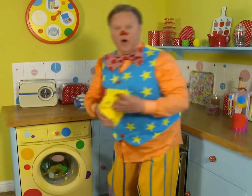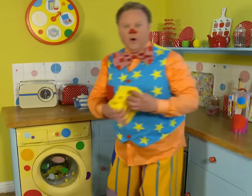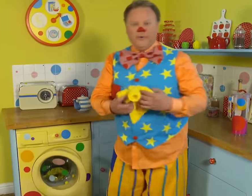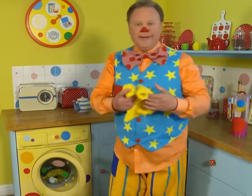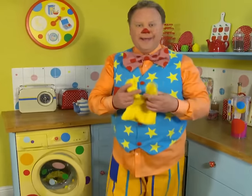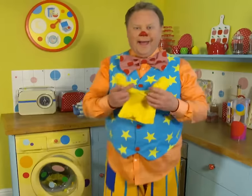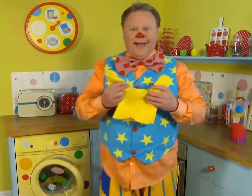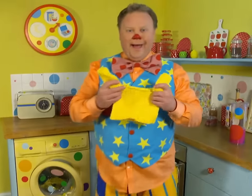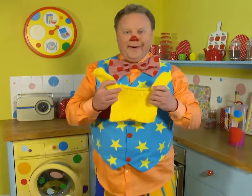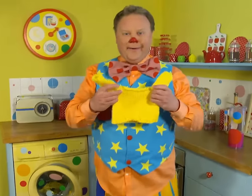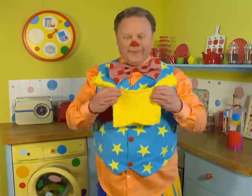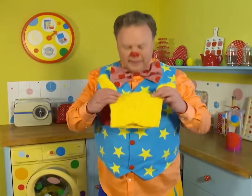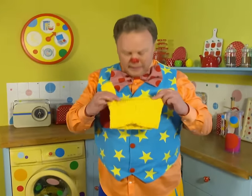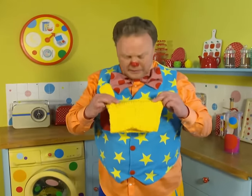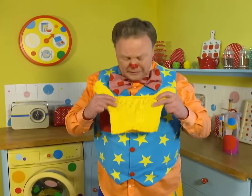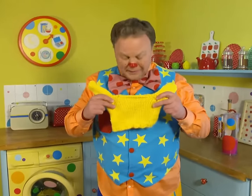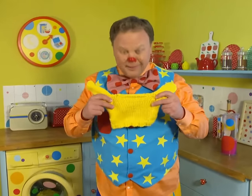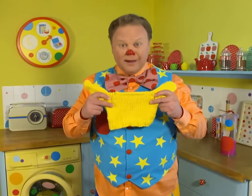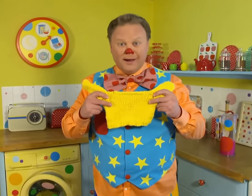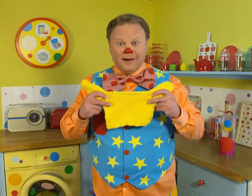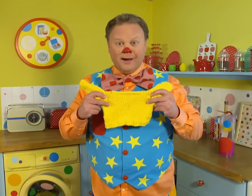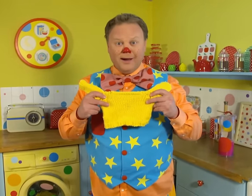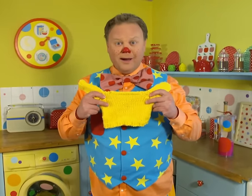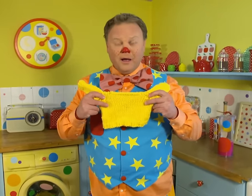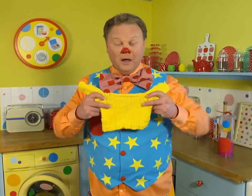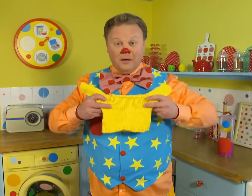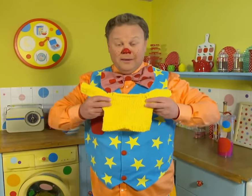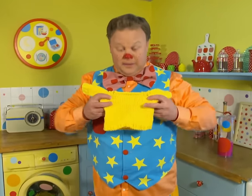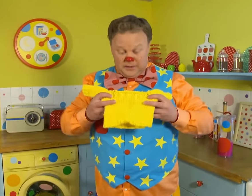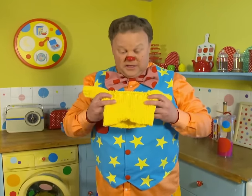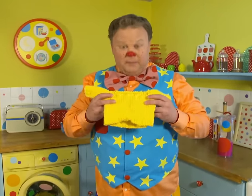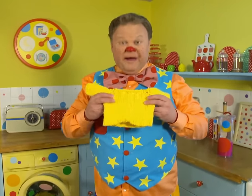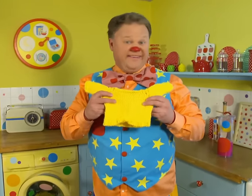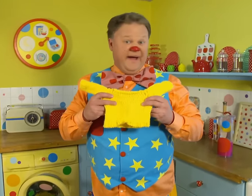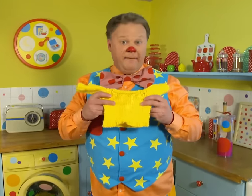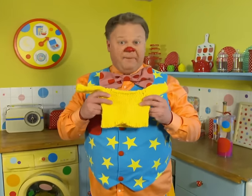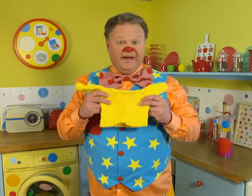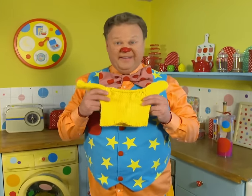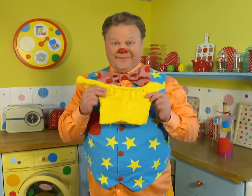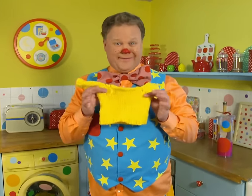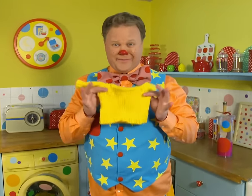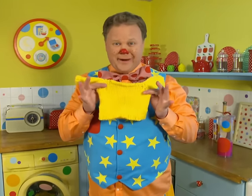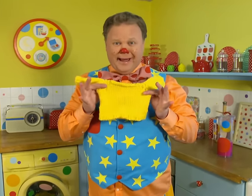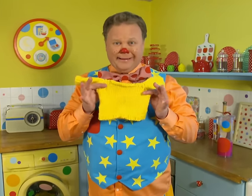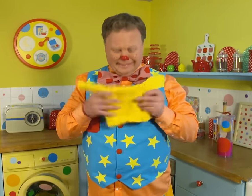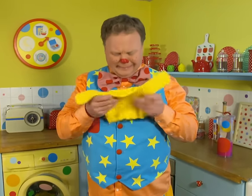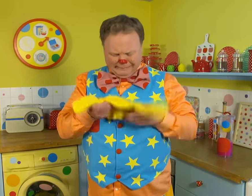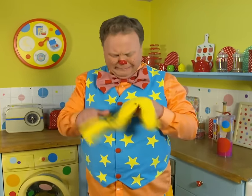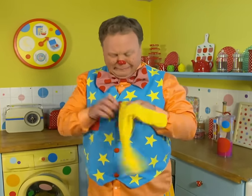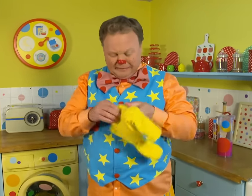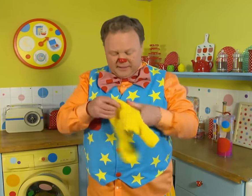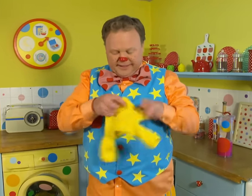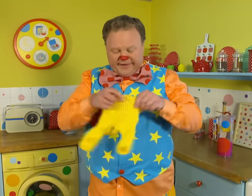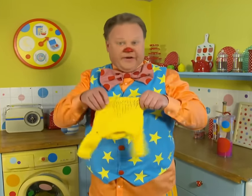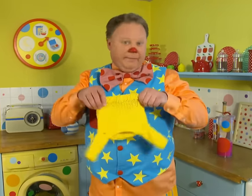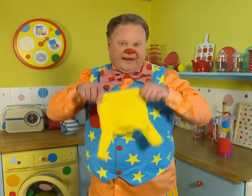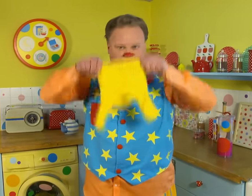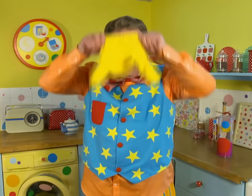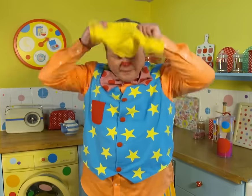Oh no! What's wrong, Mr. Tumble? My jumper has shrunk! Shouldn't be too